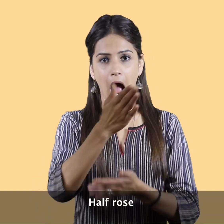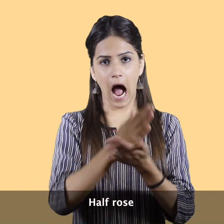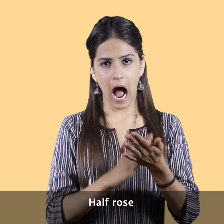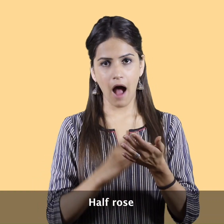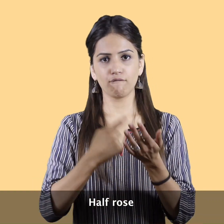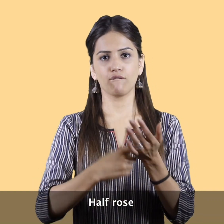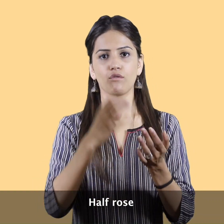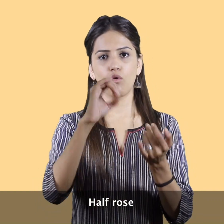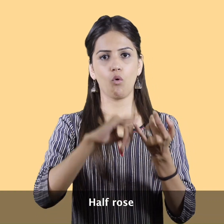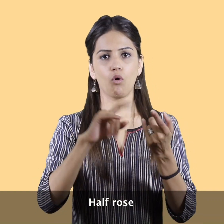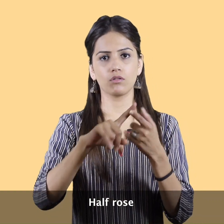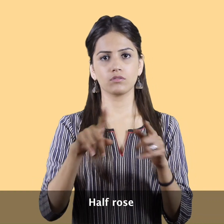Half rose.